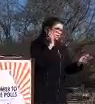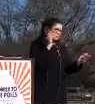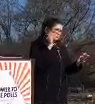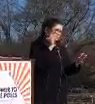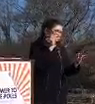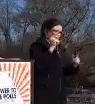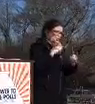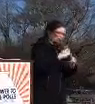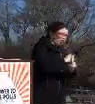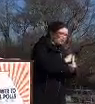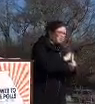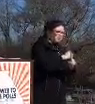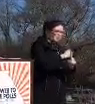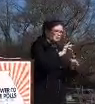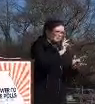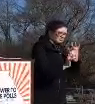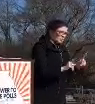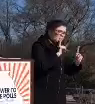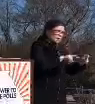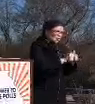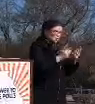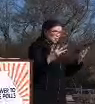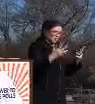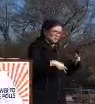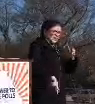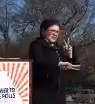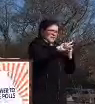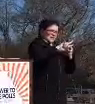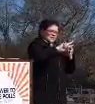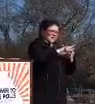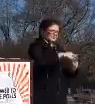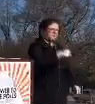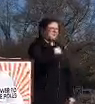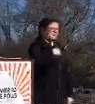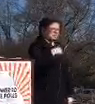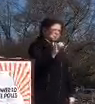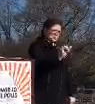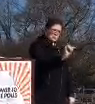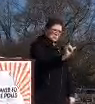up the next morning, there were 50,000 replies.